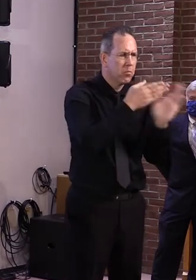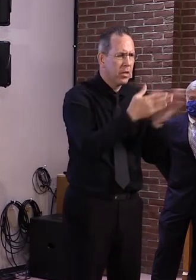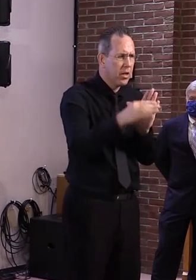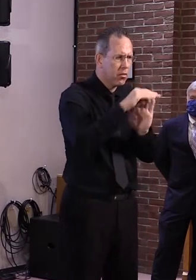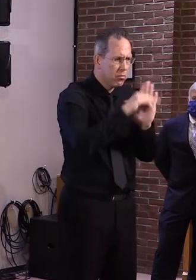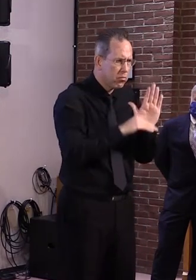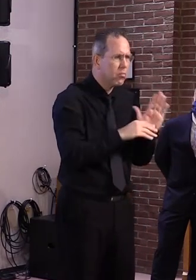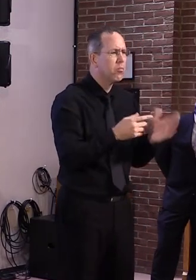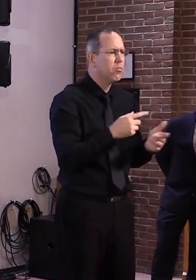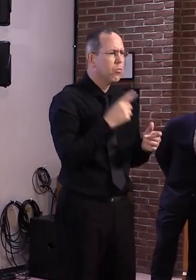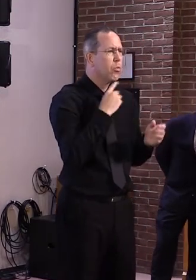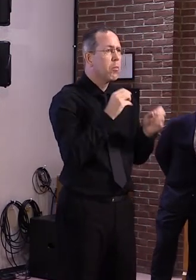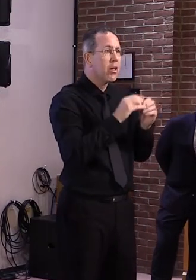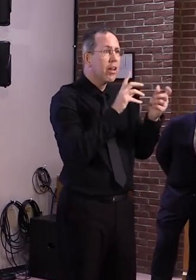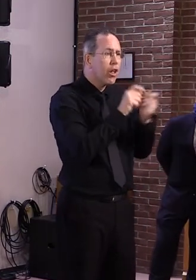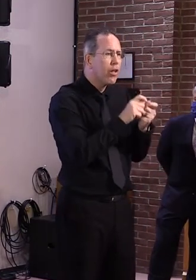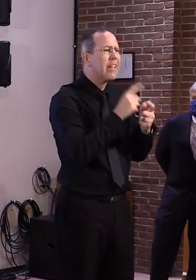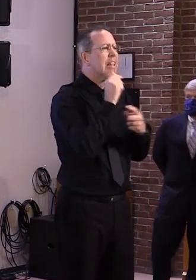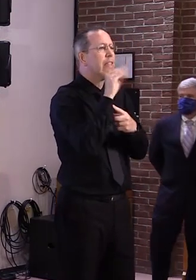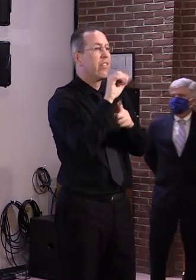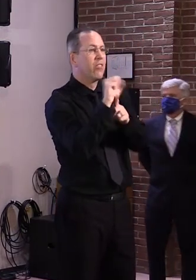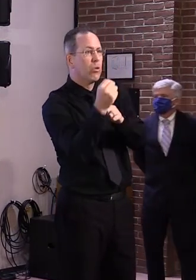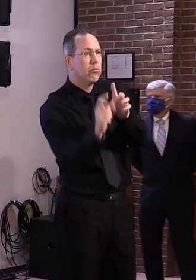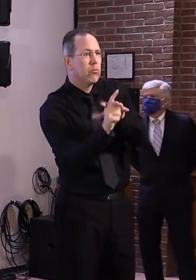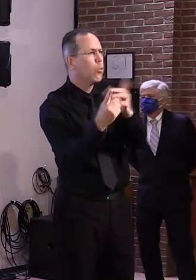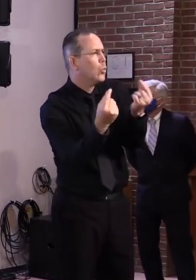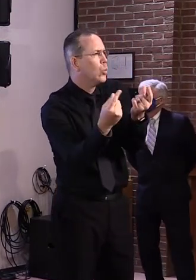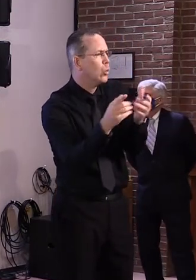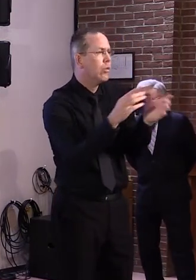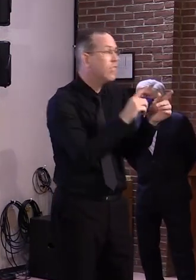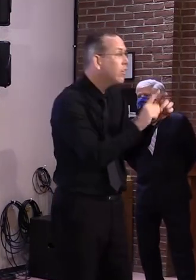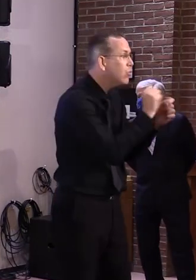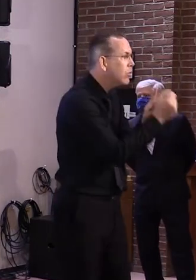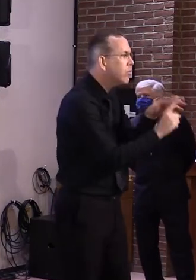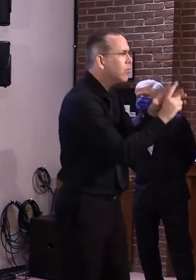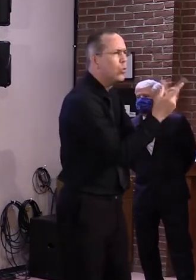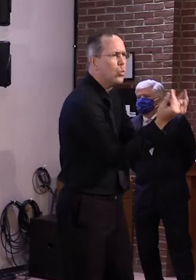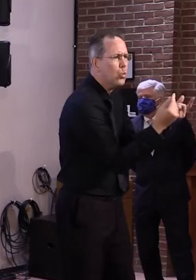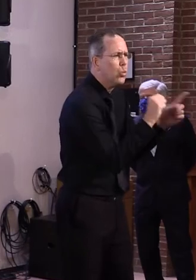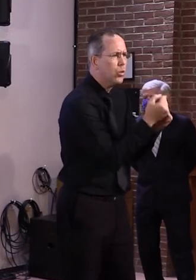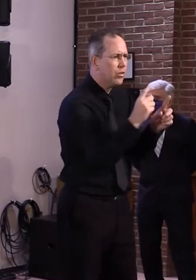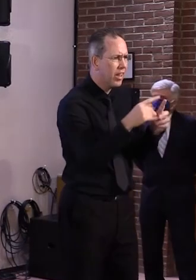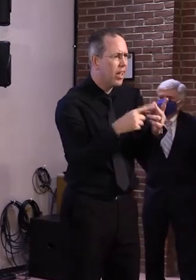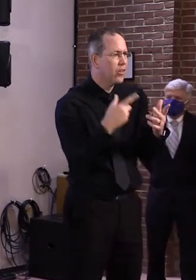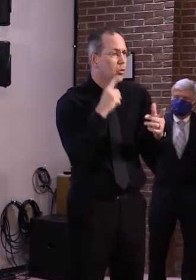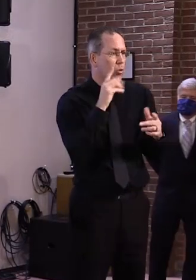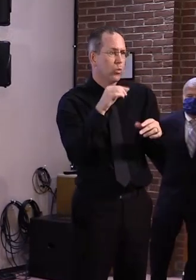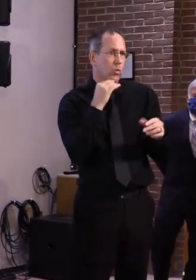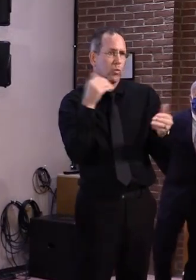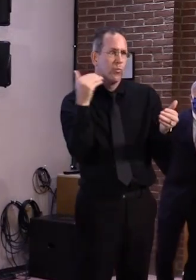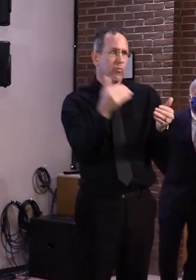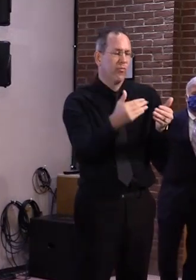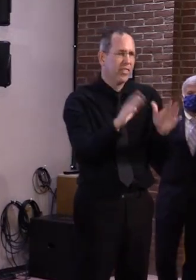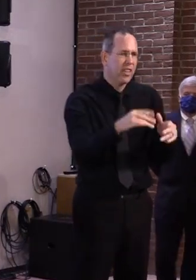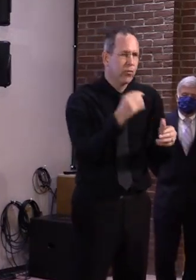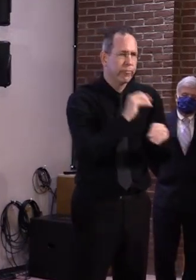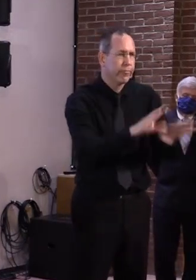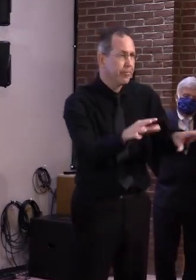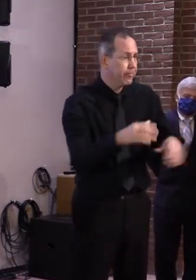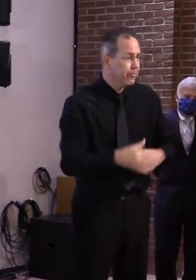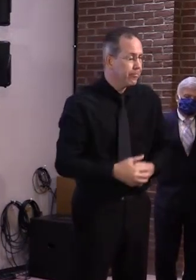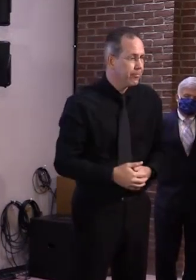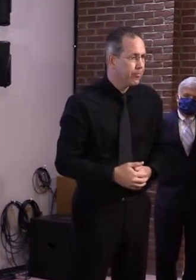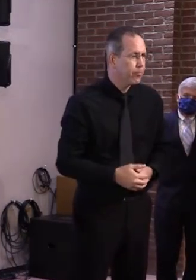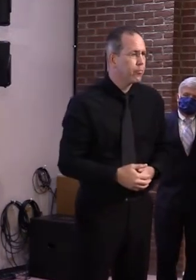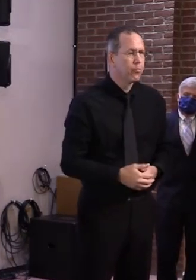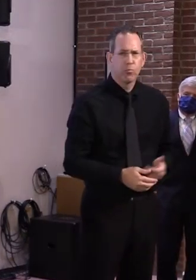issue. Anything, Dr. Levine, you'd like to add to that? No, we're very close. Yeah, we're getting closer to the guidance, so